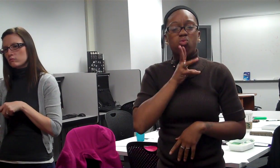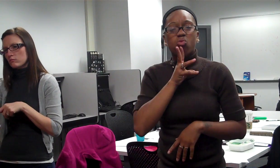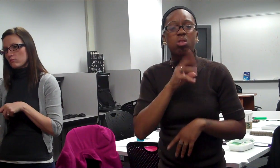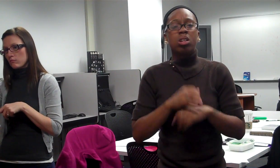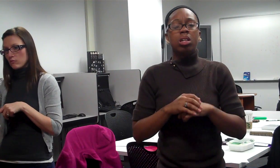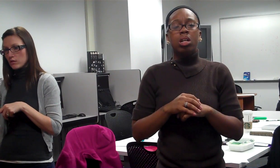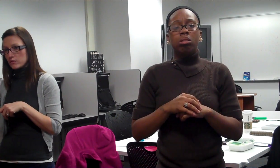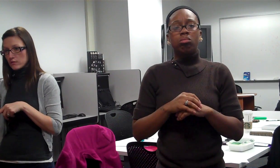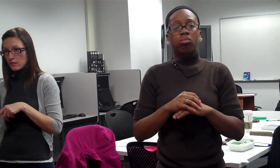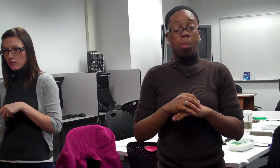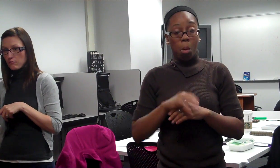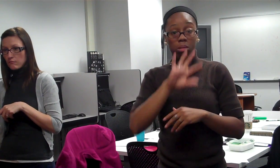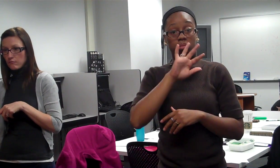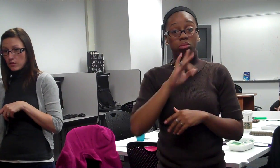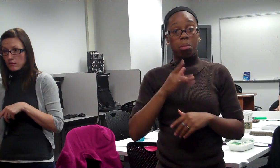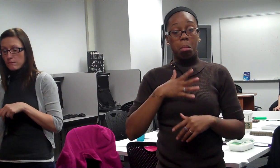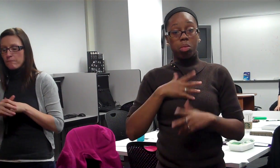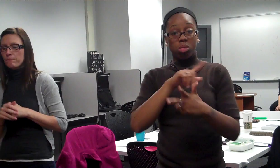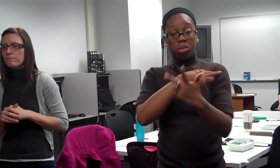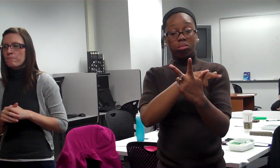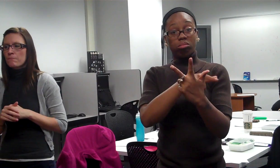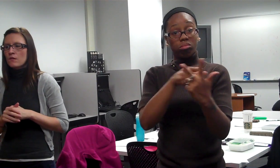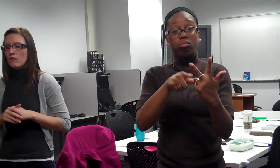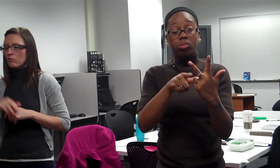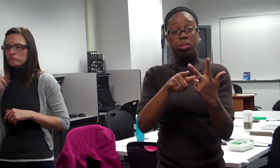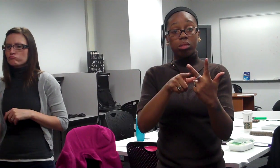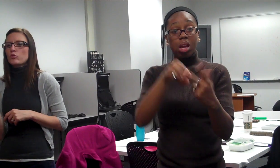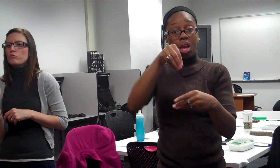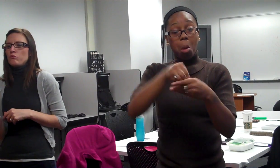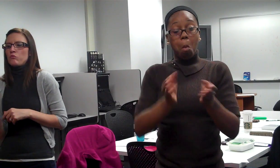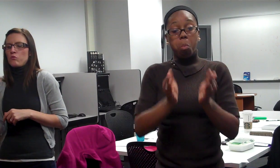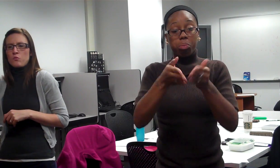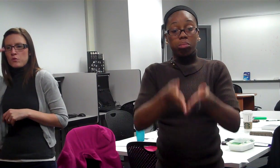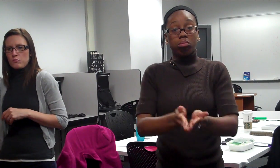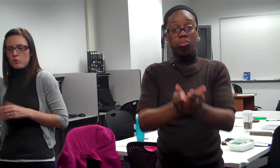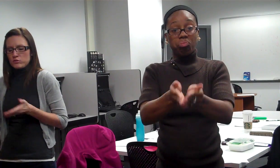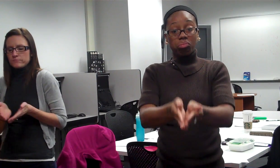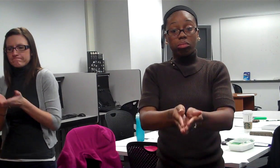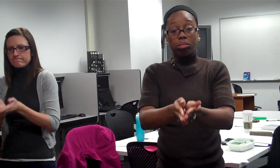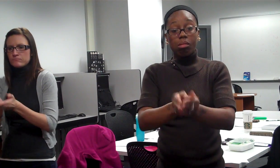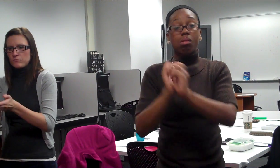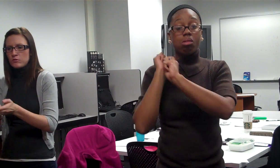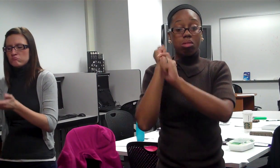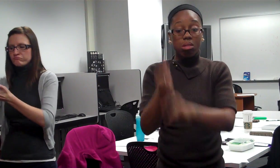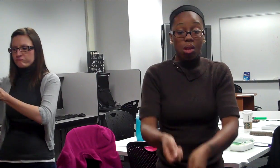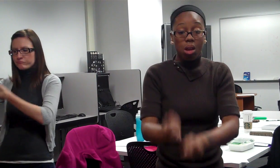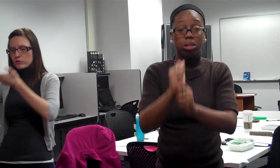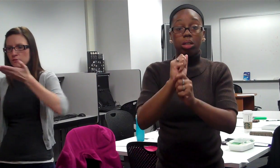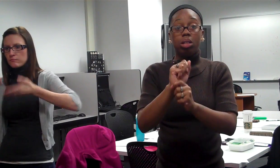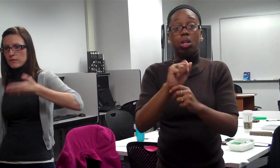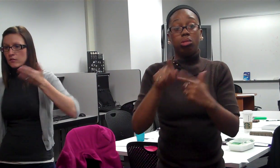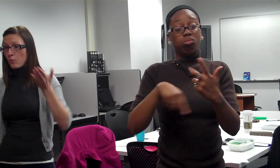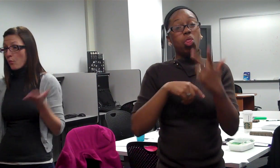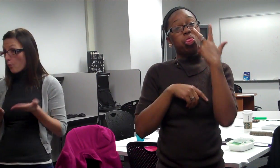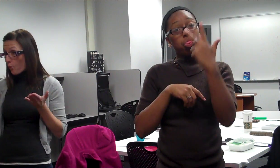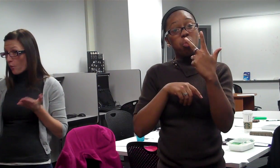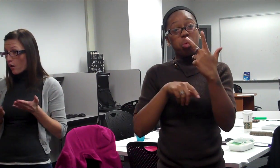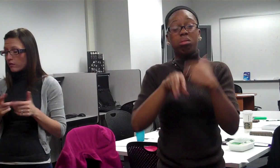the boat except for those 3. And he comes back. They've caught 2 northern, 3 bass, and they